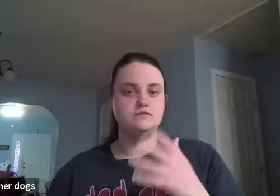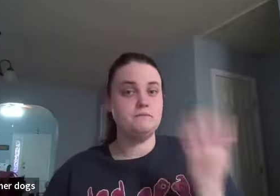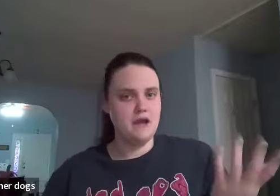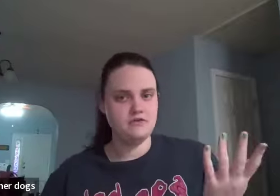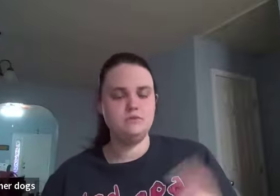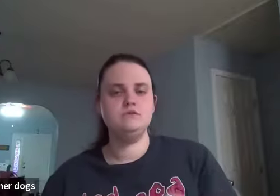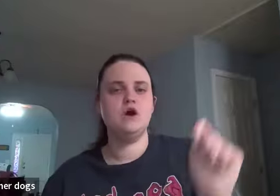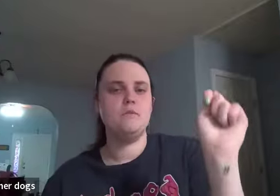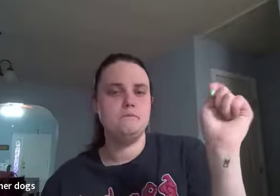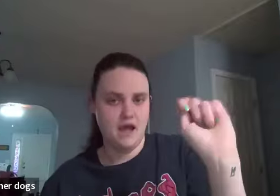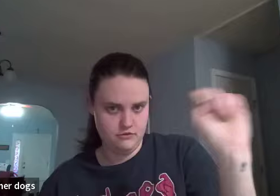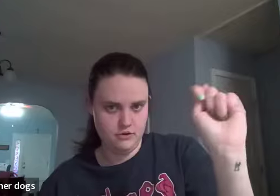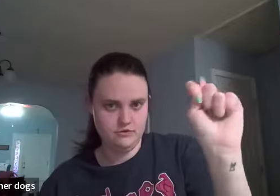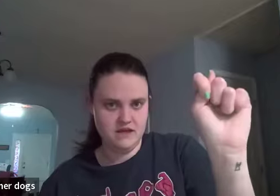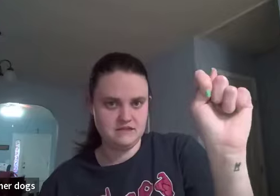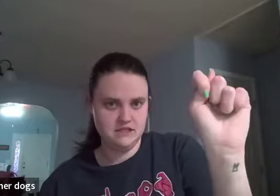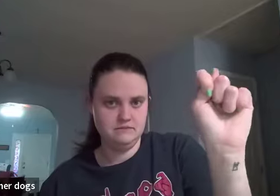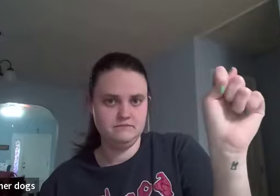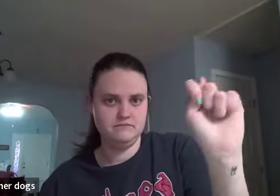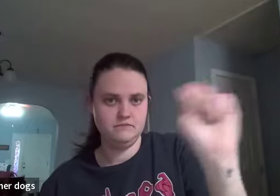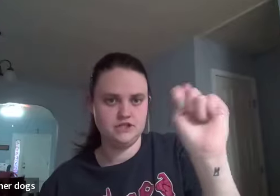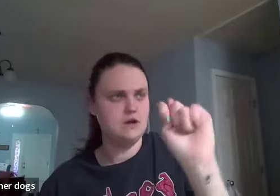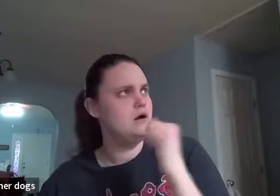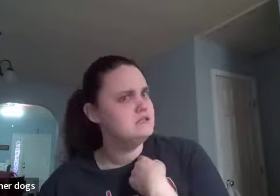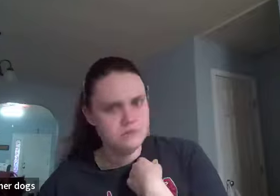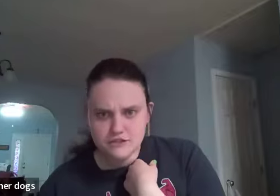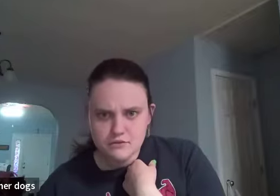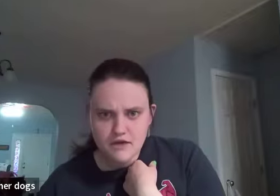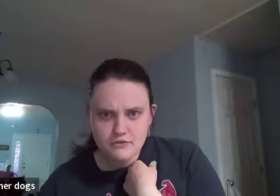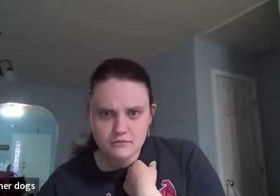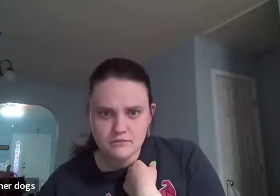for bathroom, you would go bathroom with that T, which, did we do bathroom?